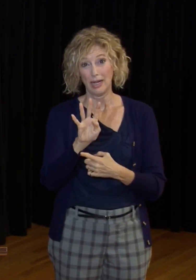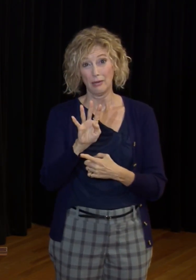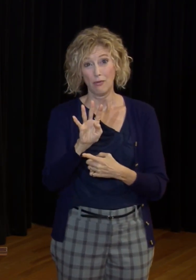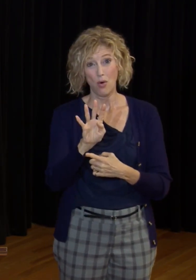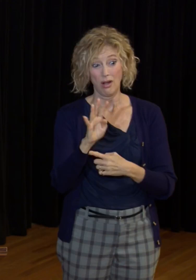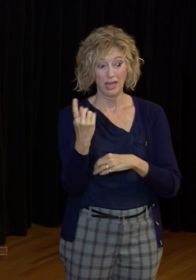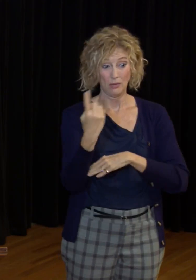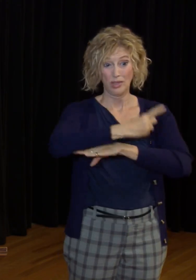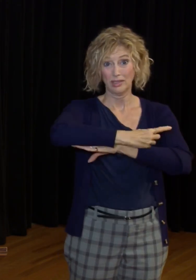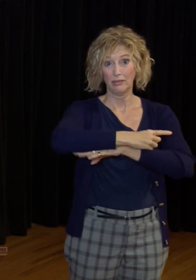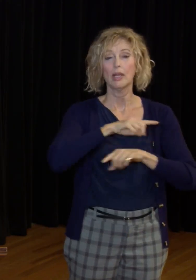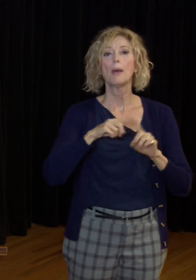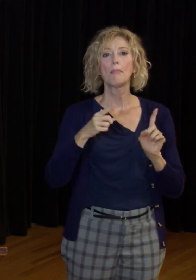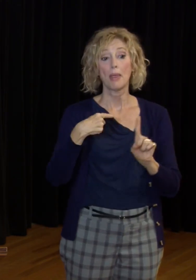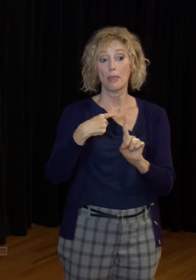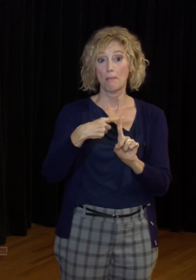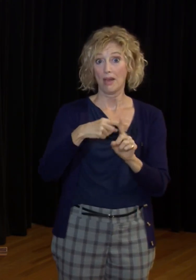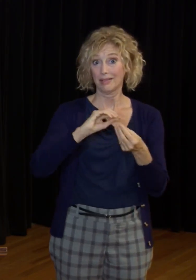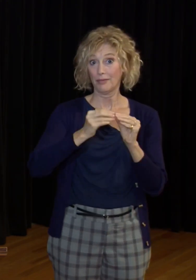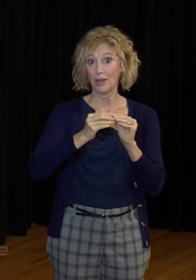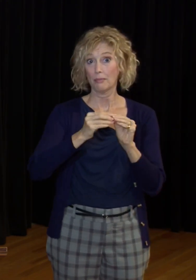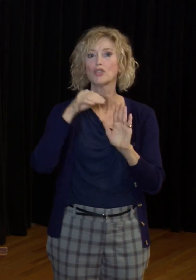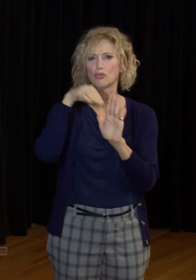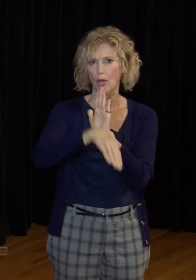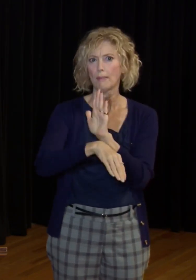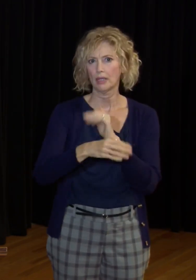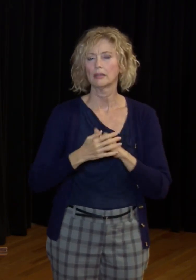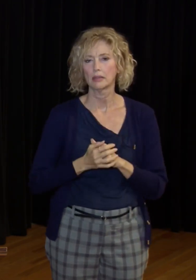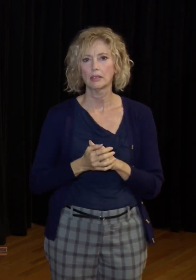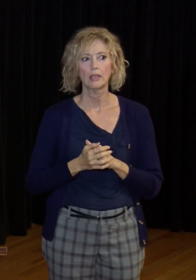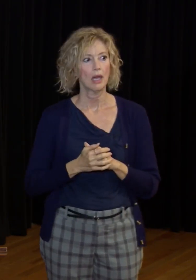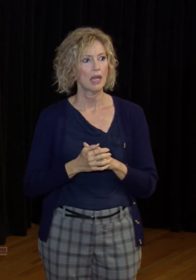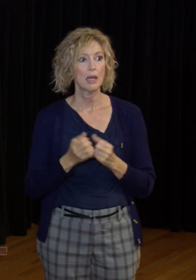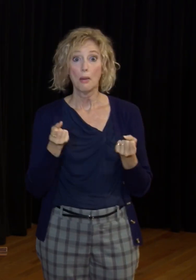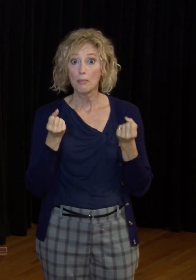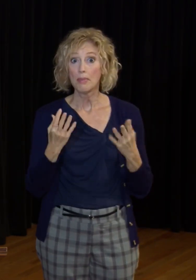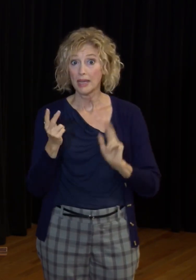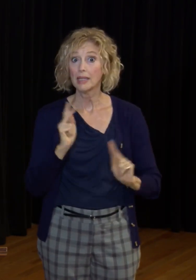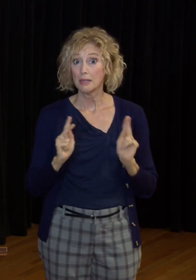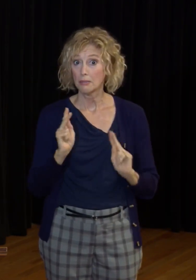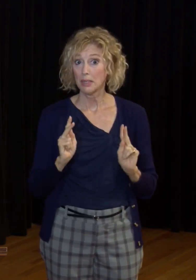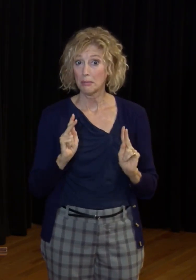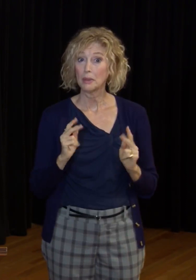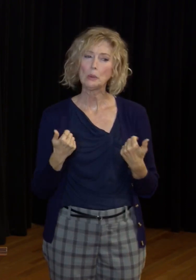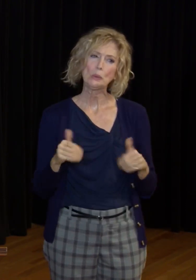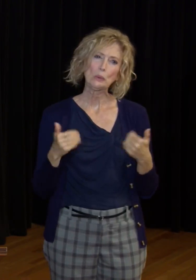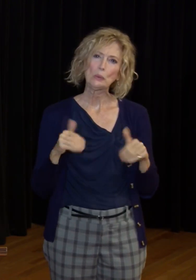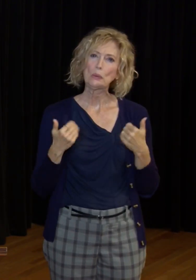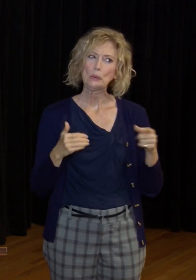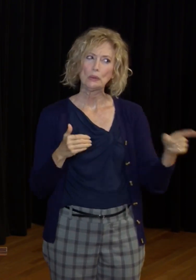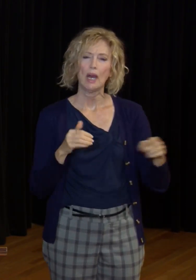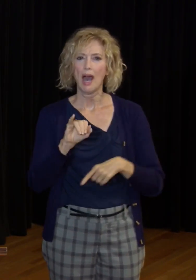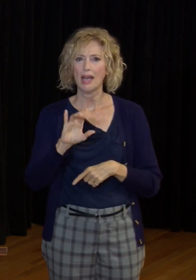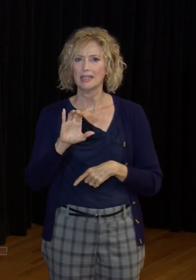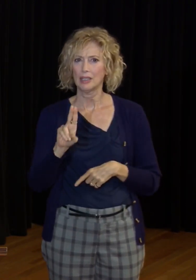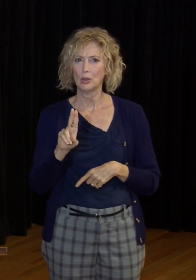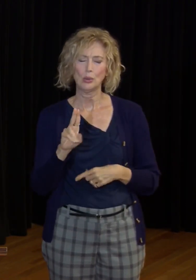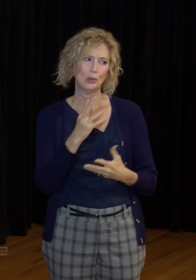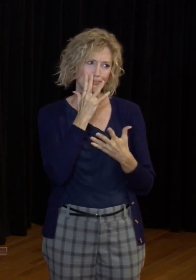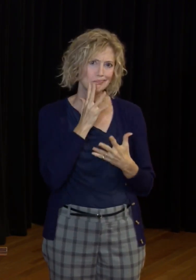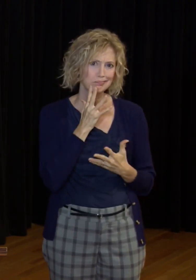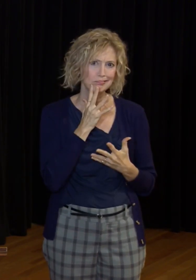seven-day case, although positivity rates are dropping, and a really good number of people, unfortunately, in ICU. After a lot of